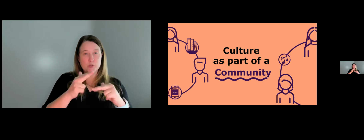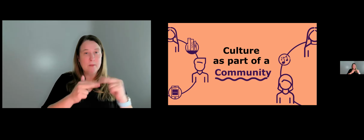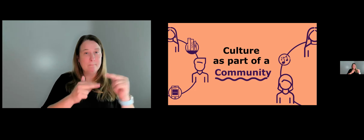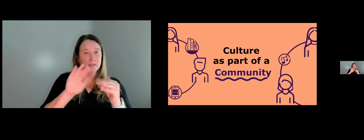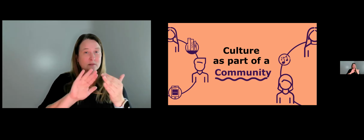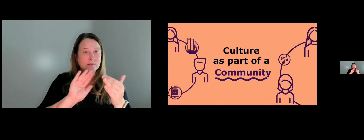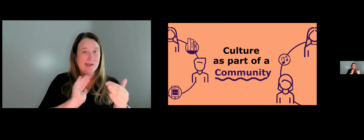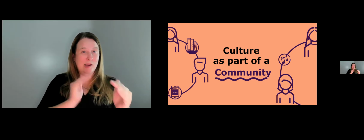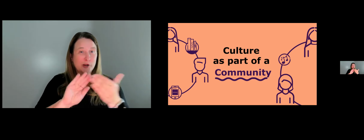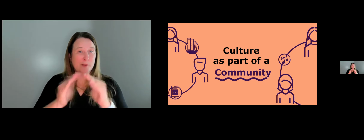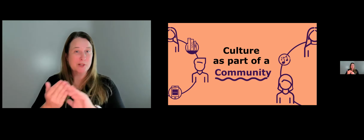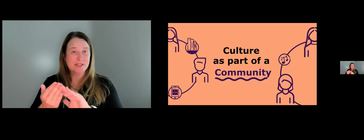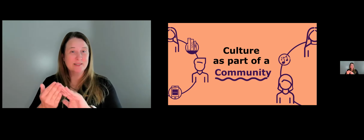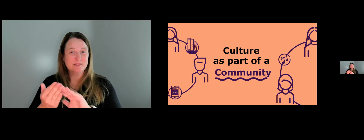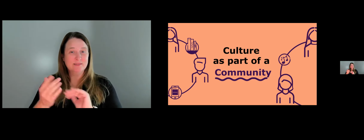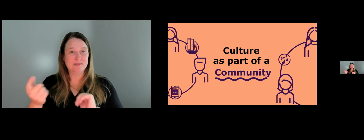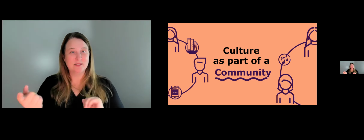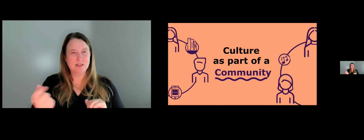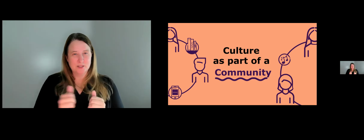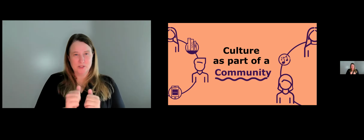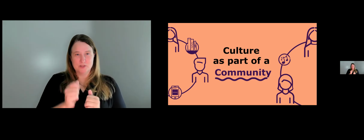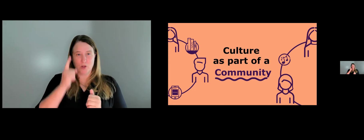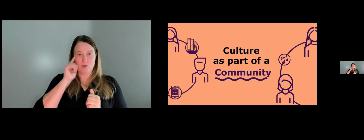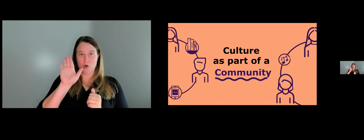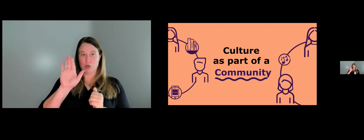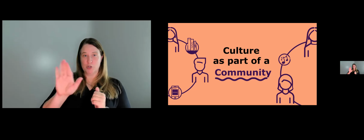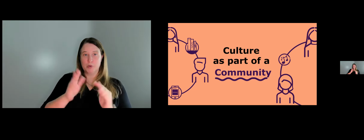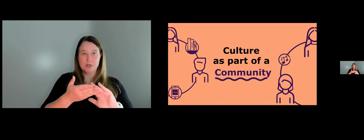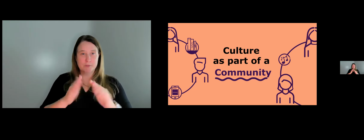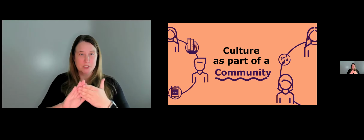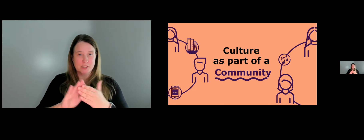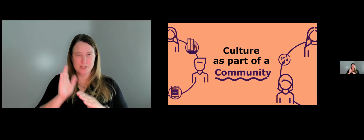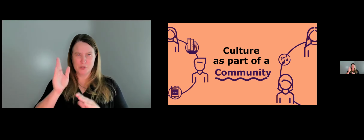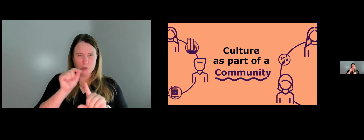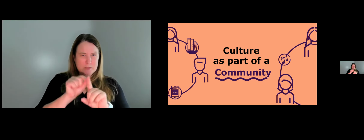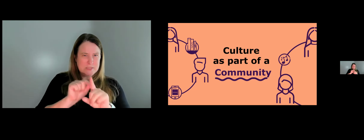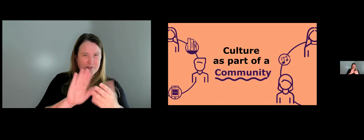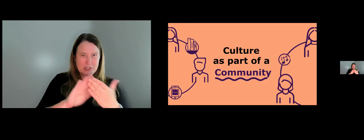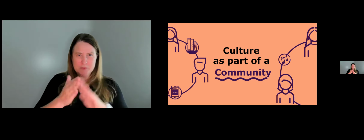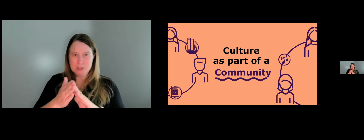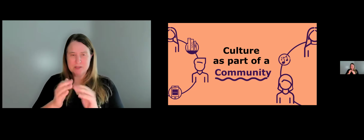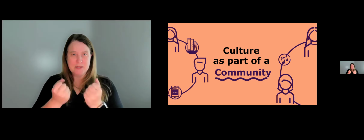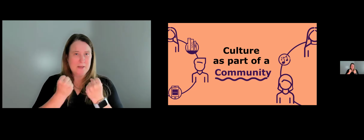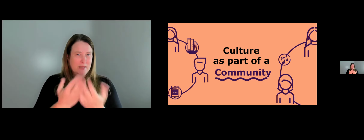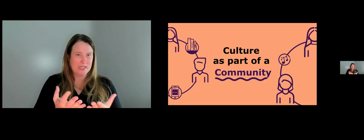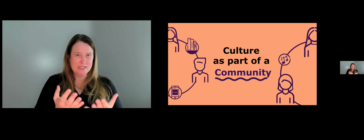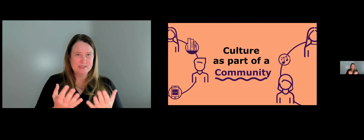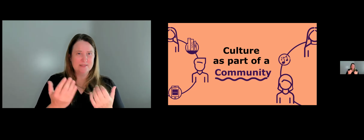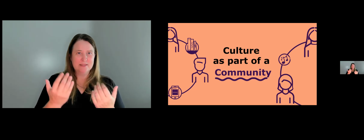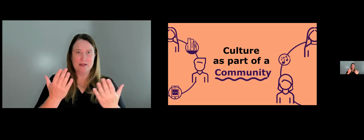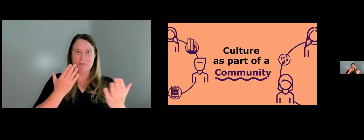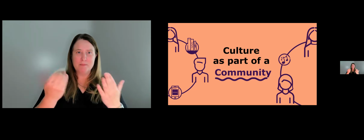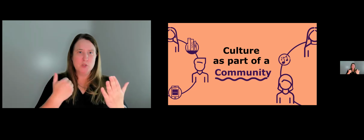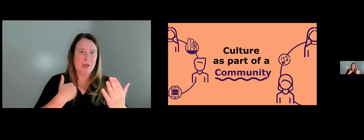people. So how we use language is how we build our community. So thinking about for your